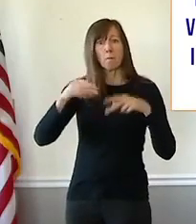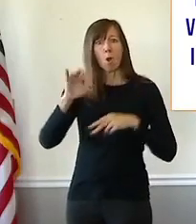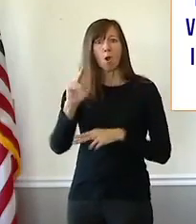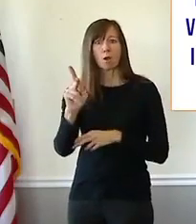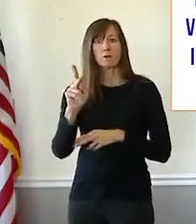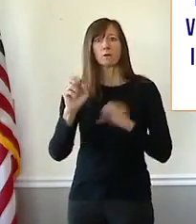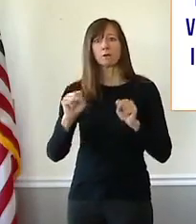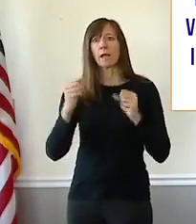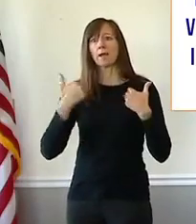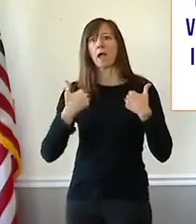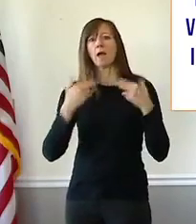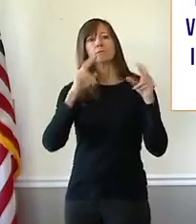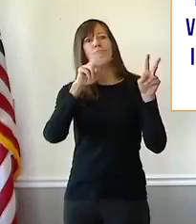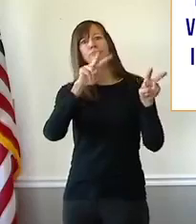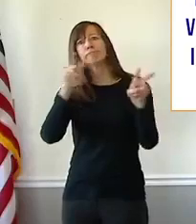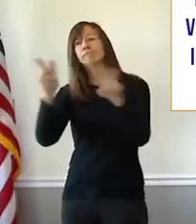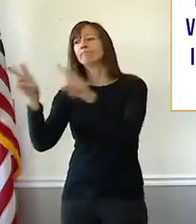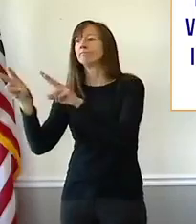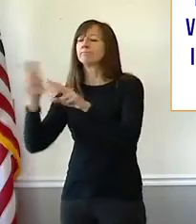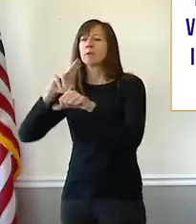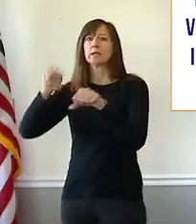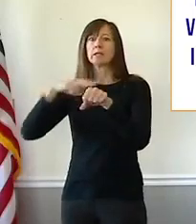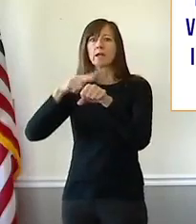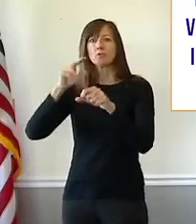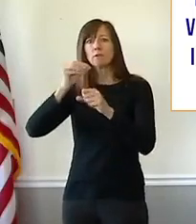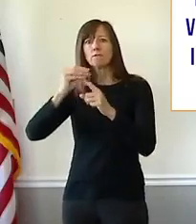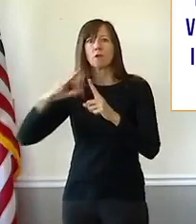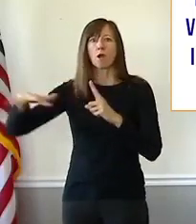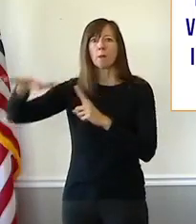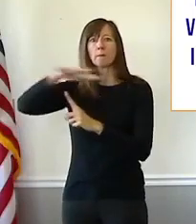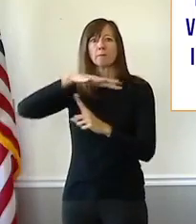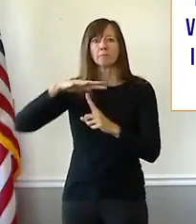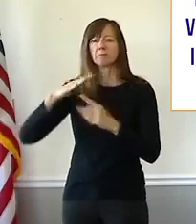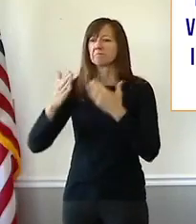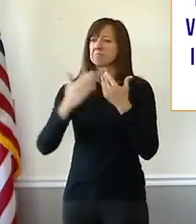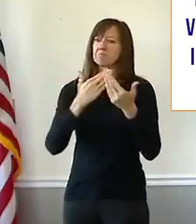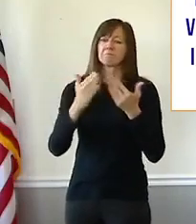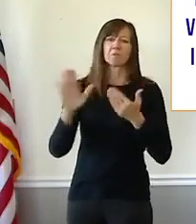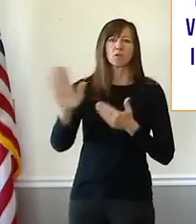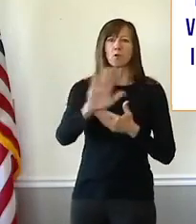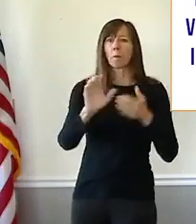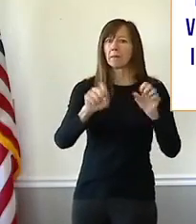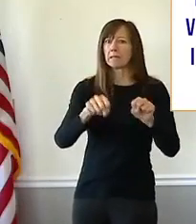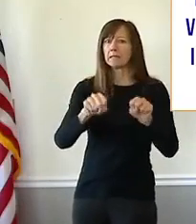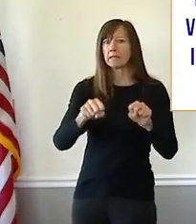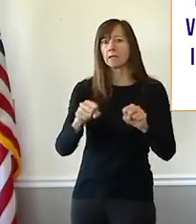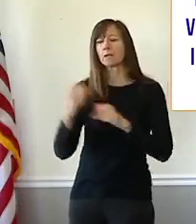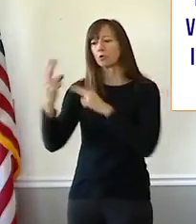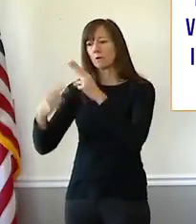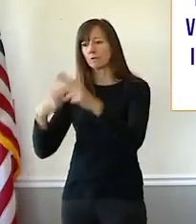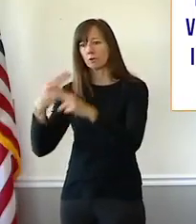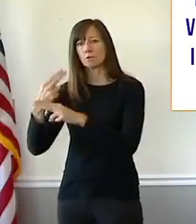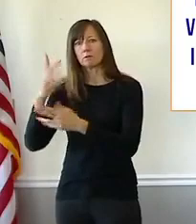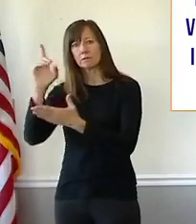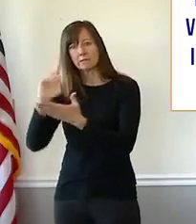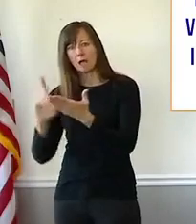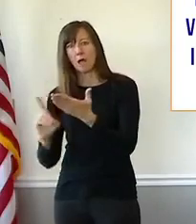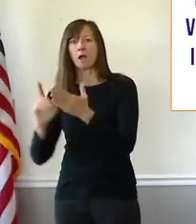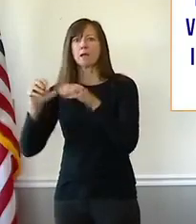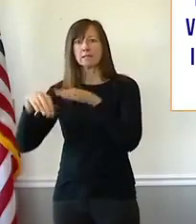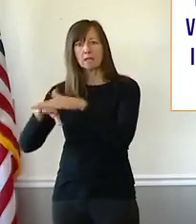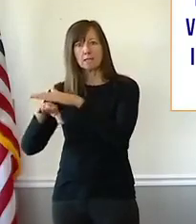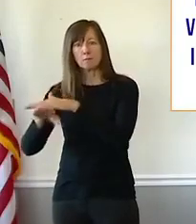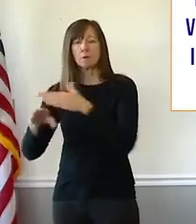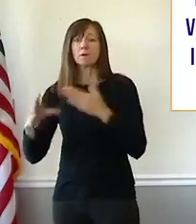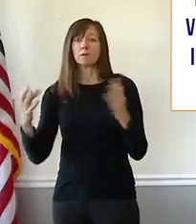where you can take in the natural environment, regardless of ability, universally accessible, adjacent to and attached and connected